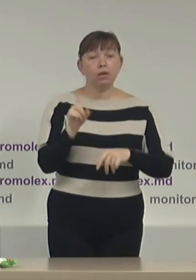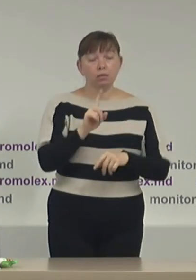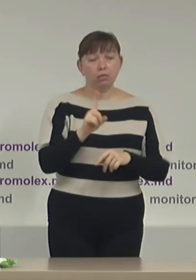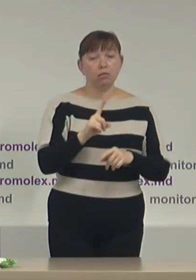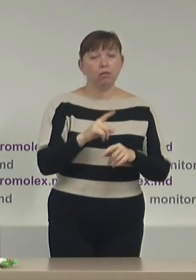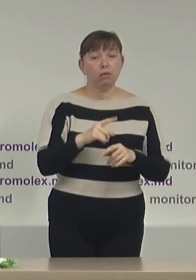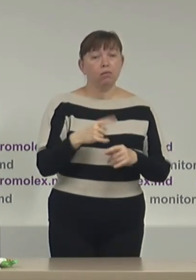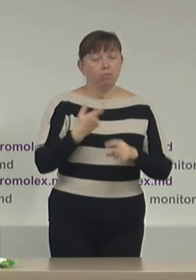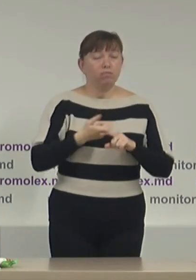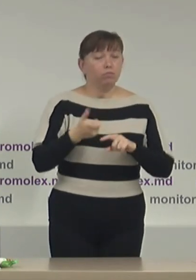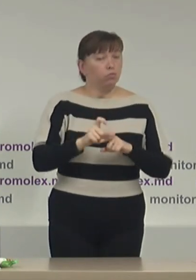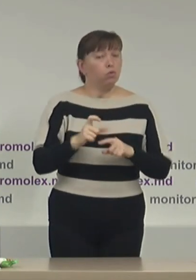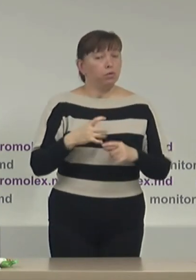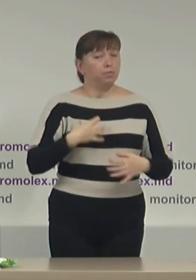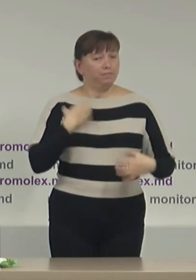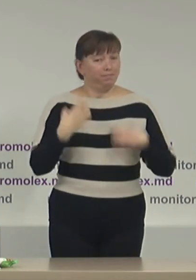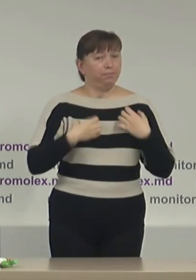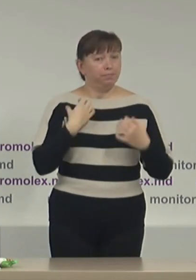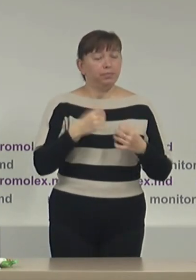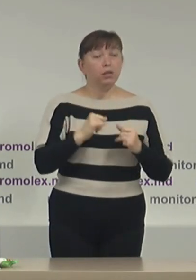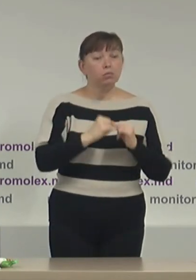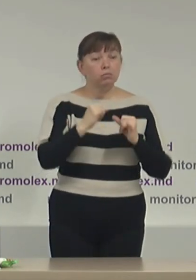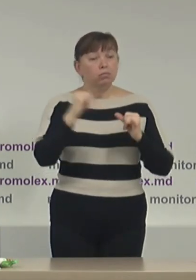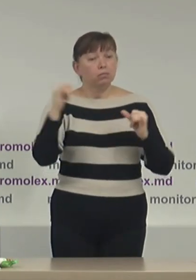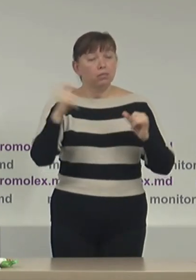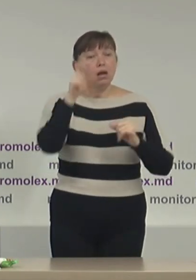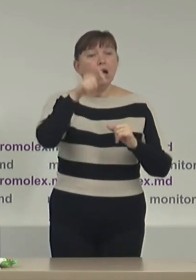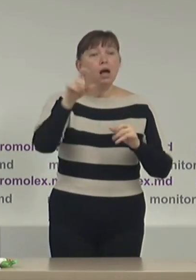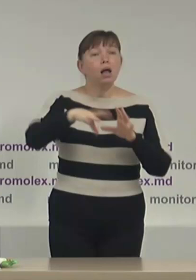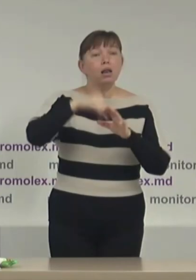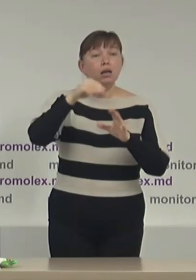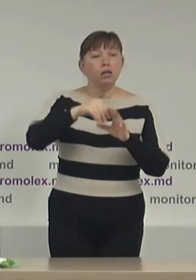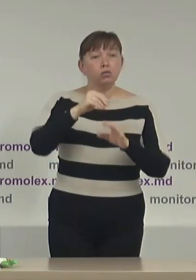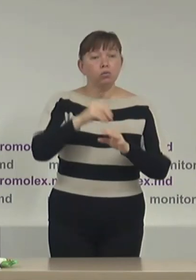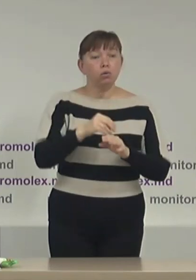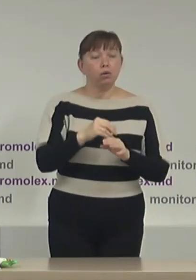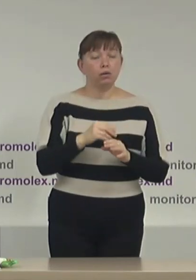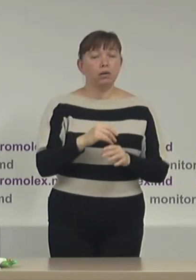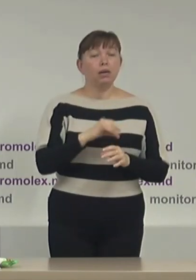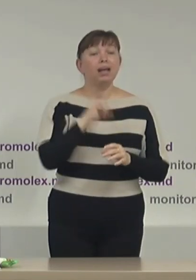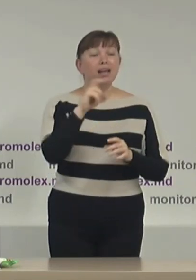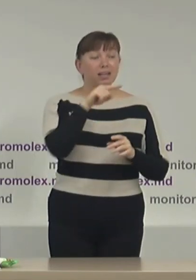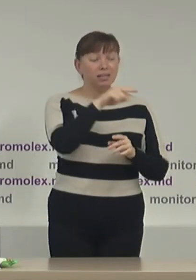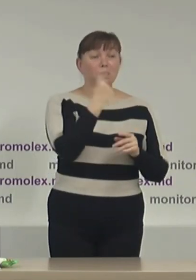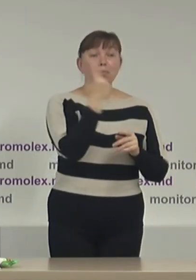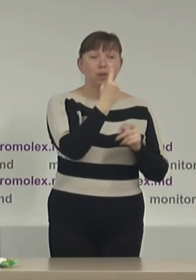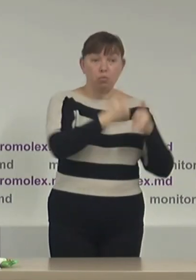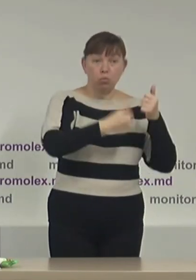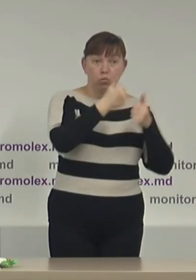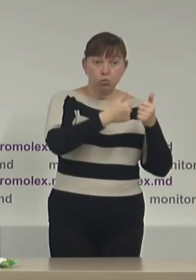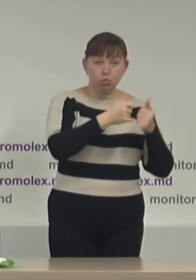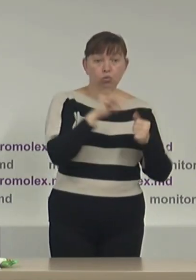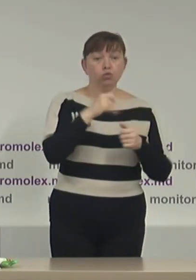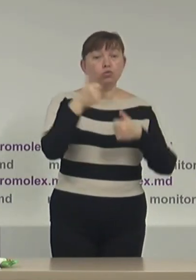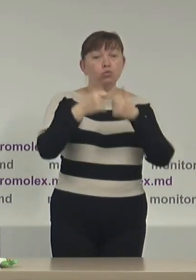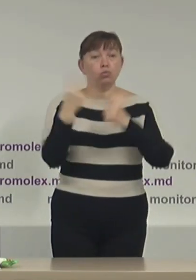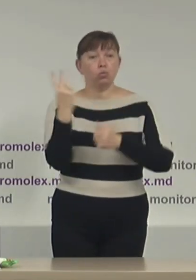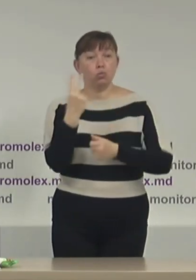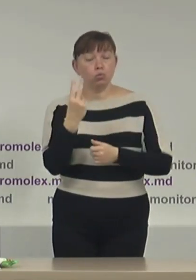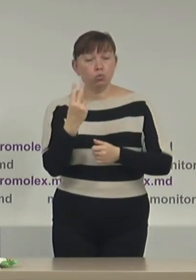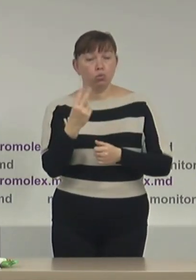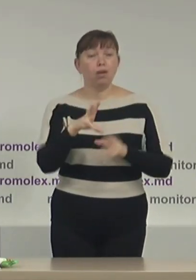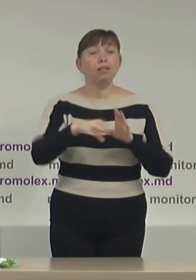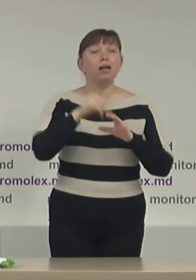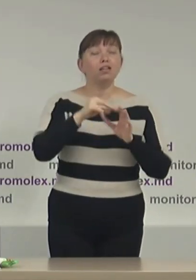our conclusions, we have noticed a worrying trend of increasing the number of voters with a large